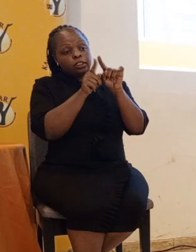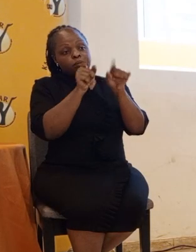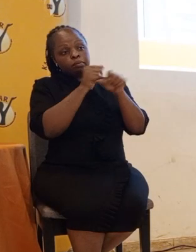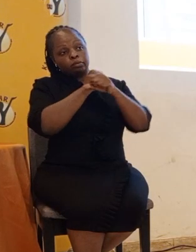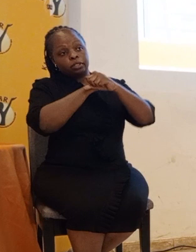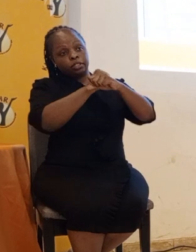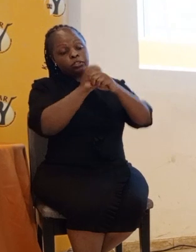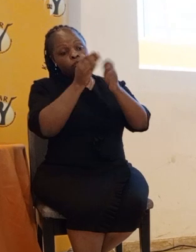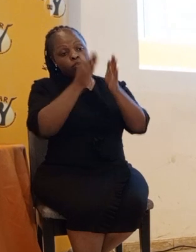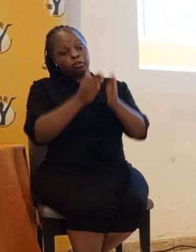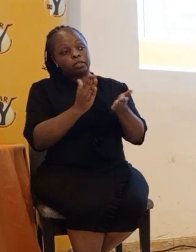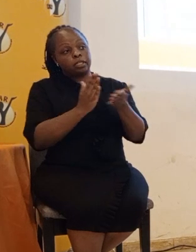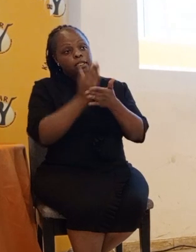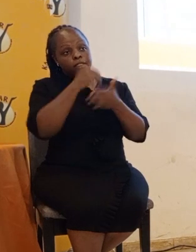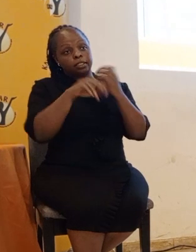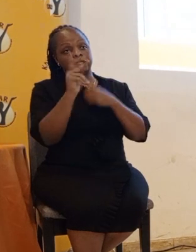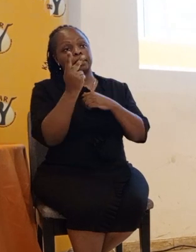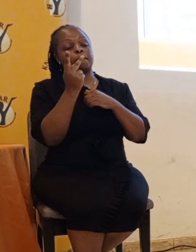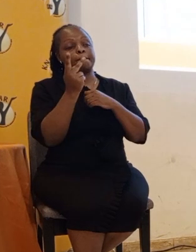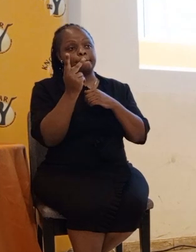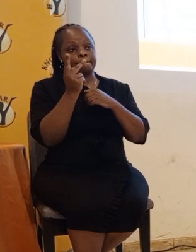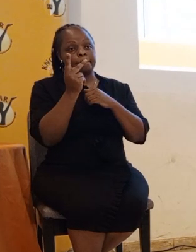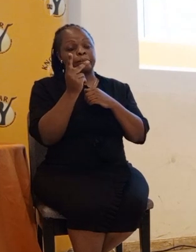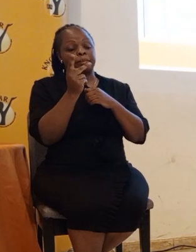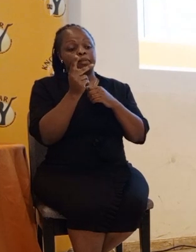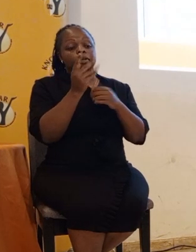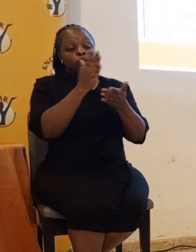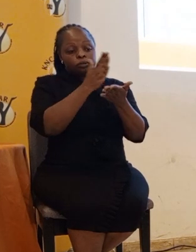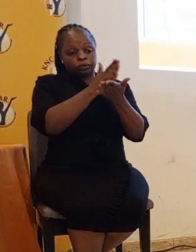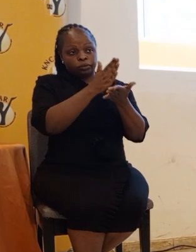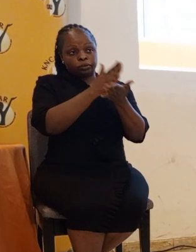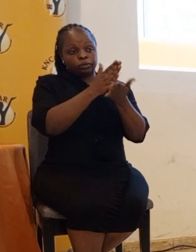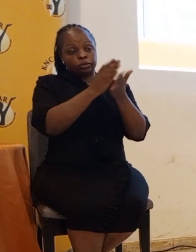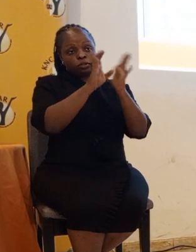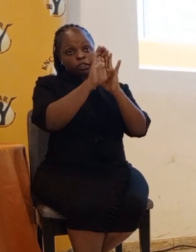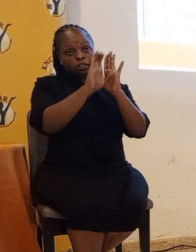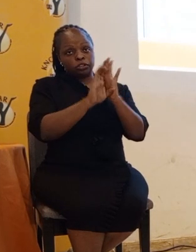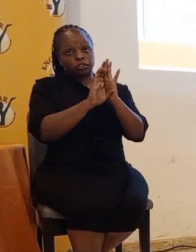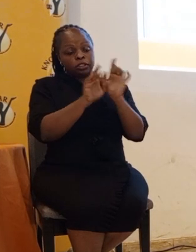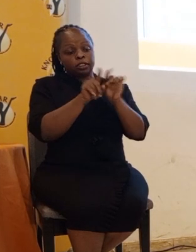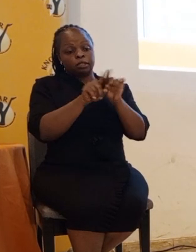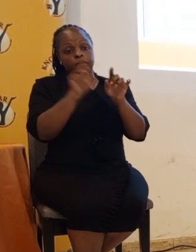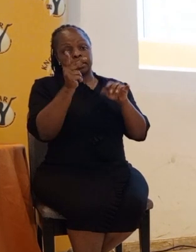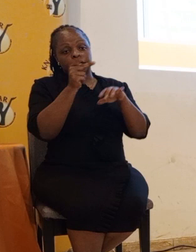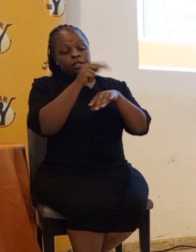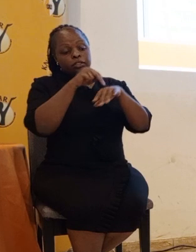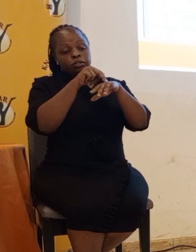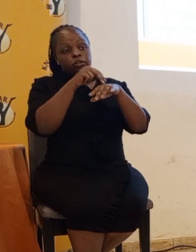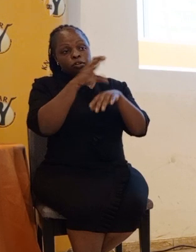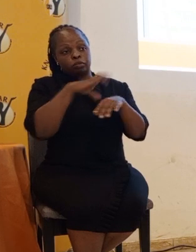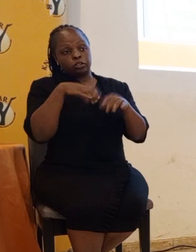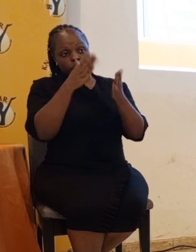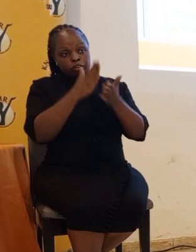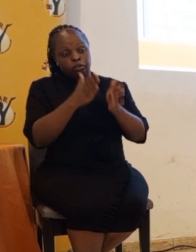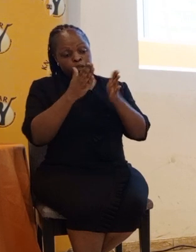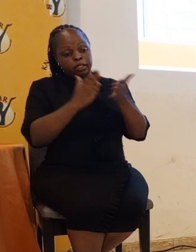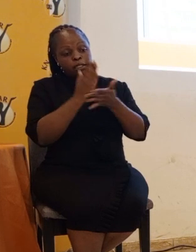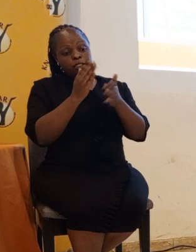protection of human rights in Kenya. Indeed, the Constitution and the Kenya National Commission on Human Rights